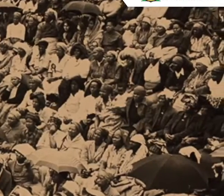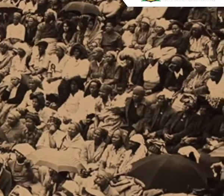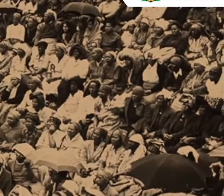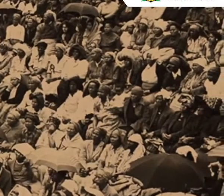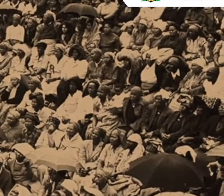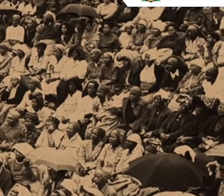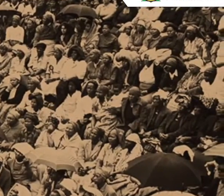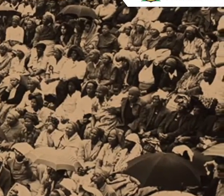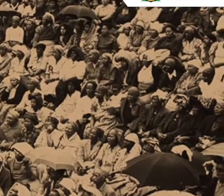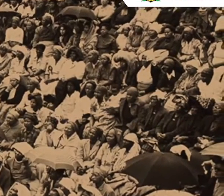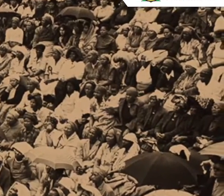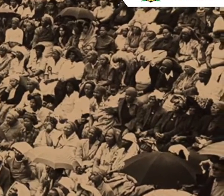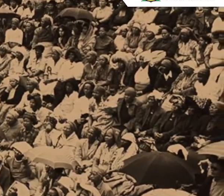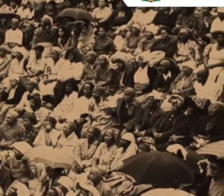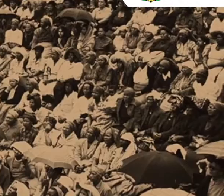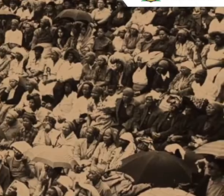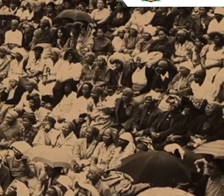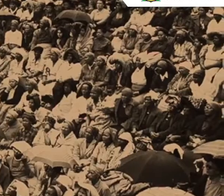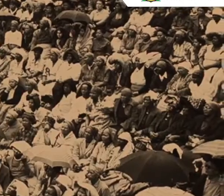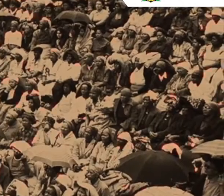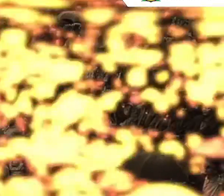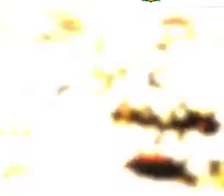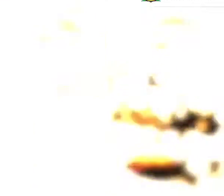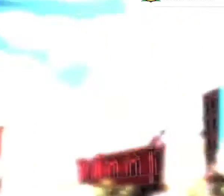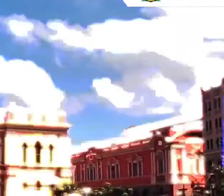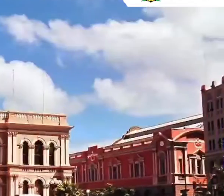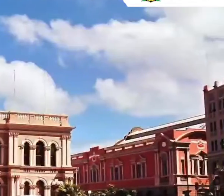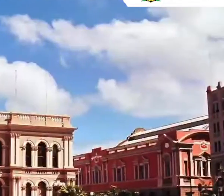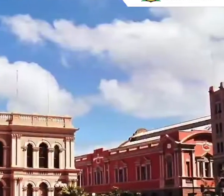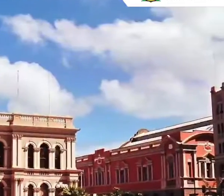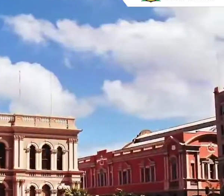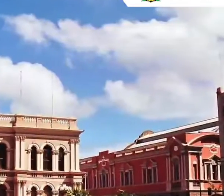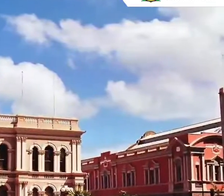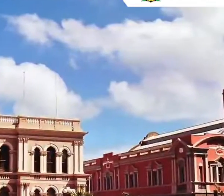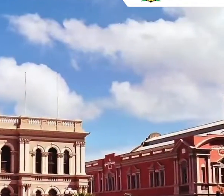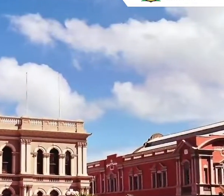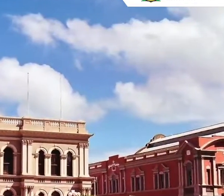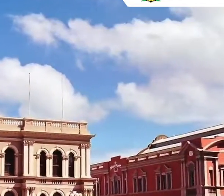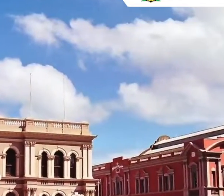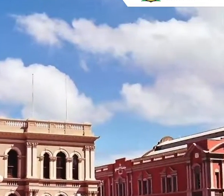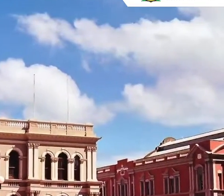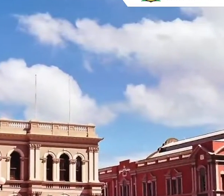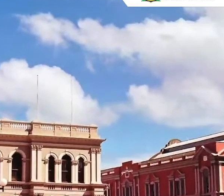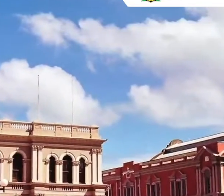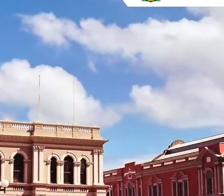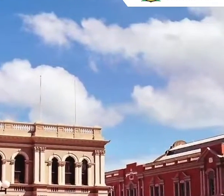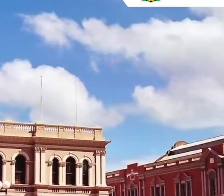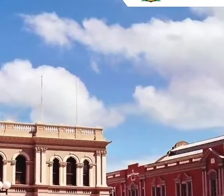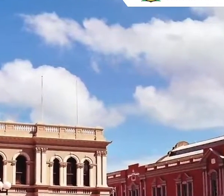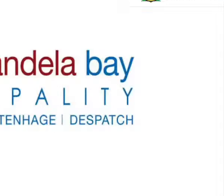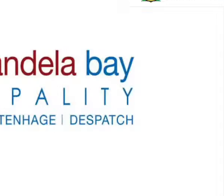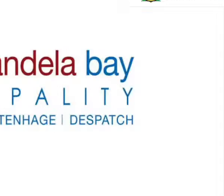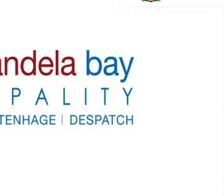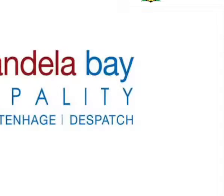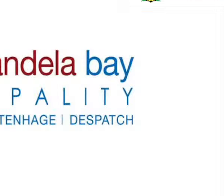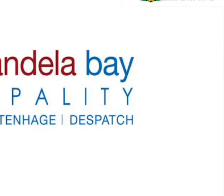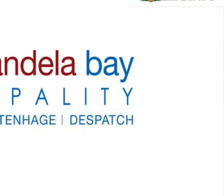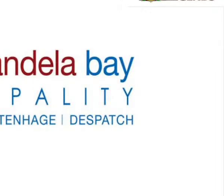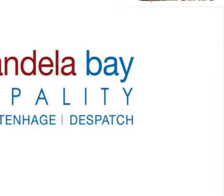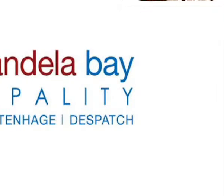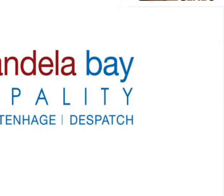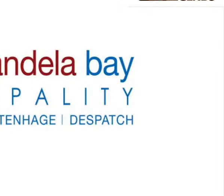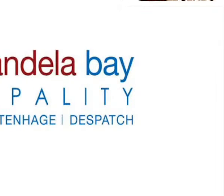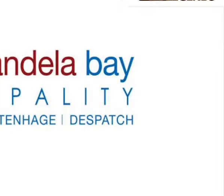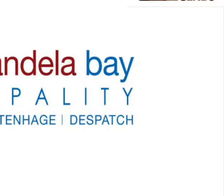were turned away 40 years prior. In 2011, she and other struggle heroes